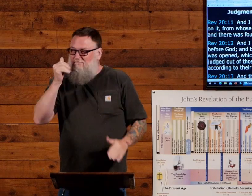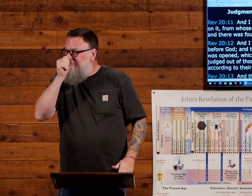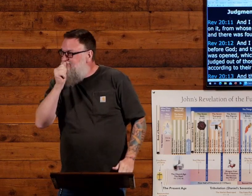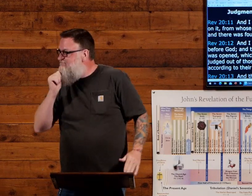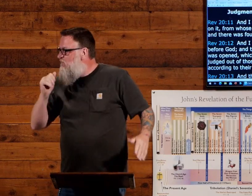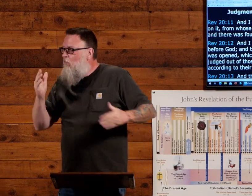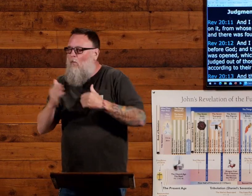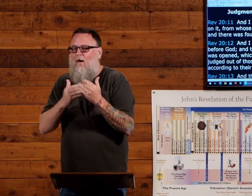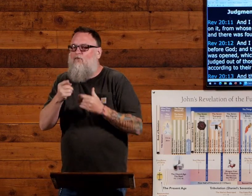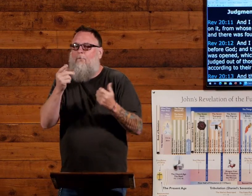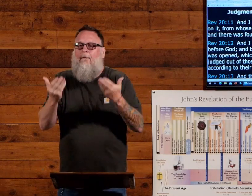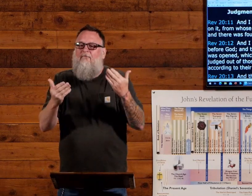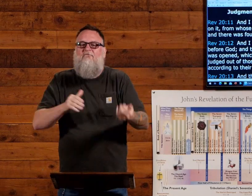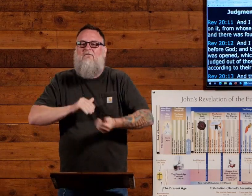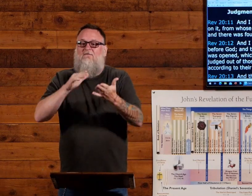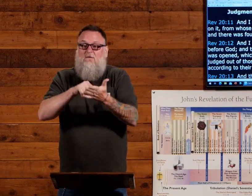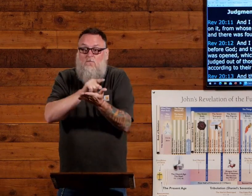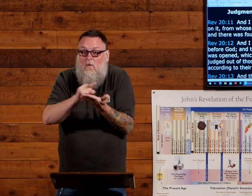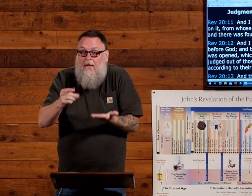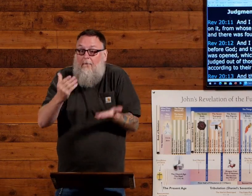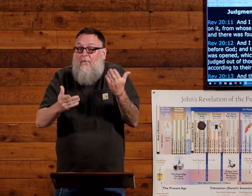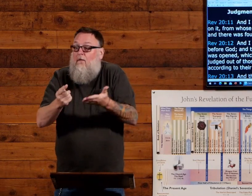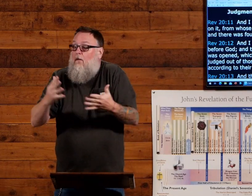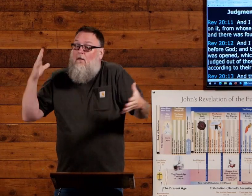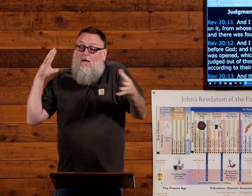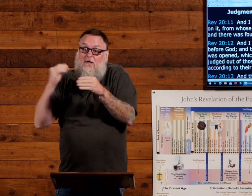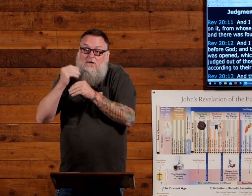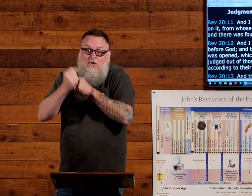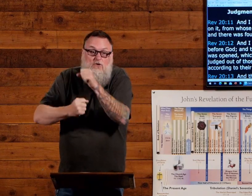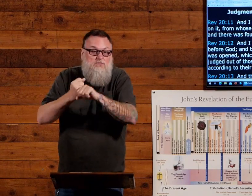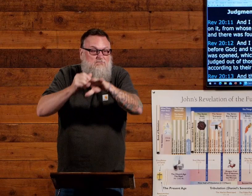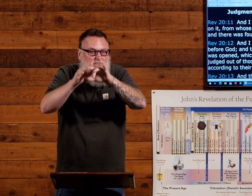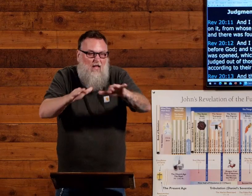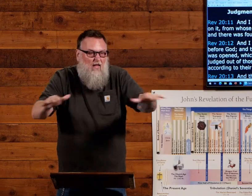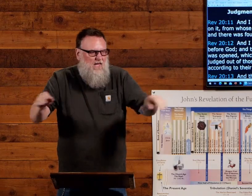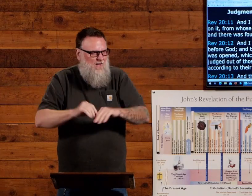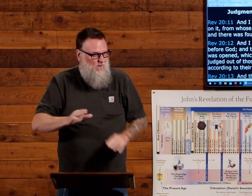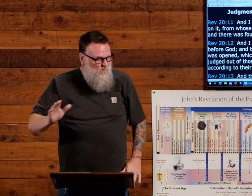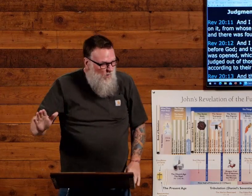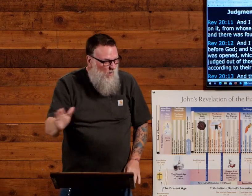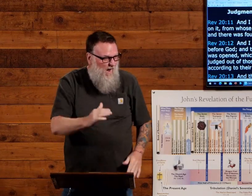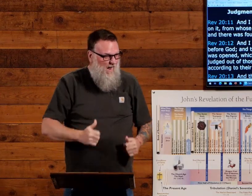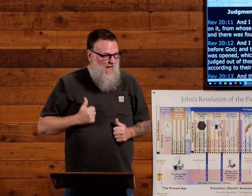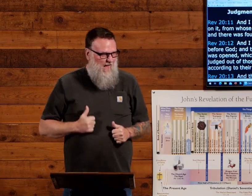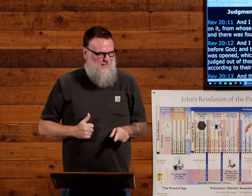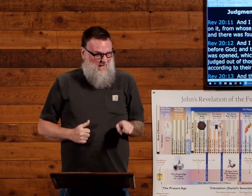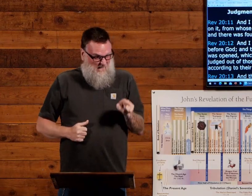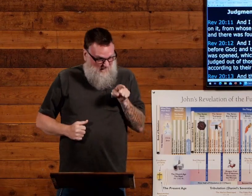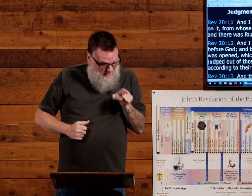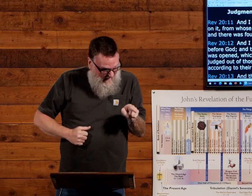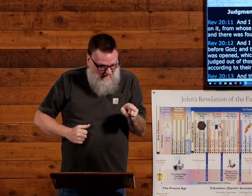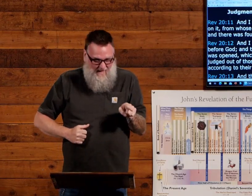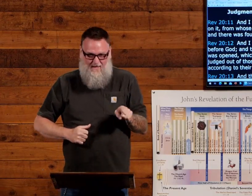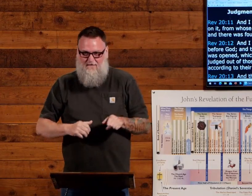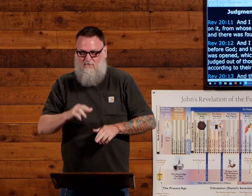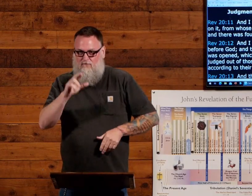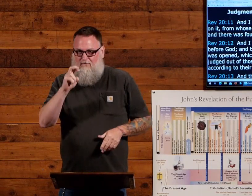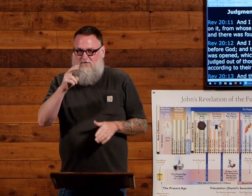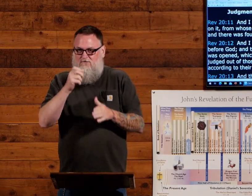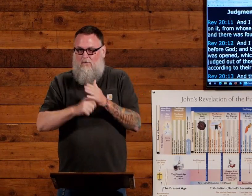It'll be worth it, the whole thing, what we've gone through, things we've faced maybe this week, maybe for many years in life. But this,